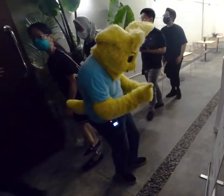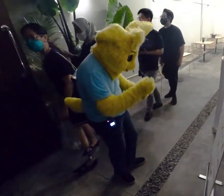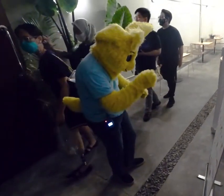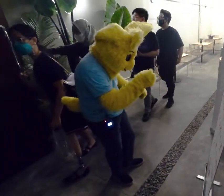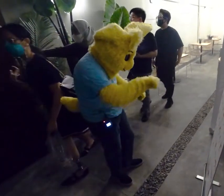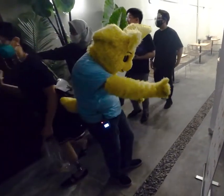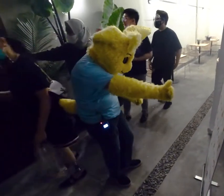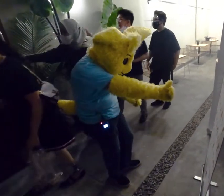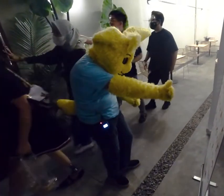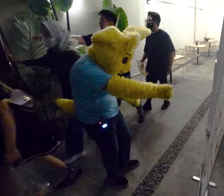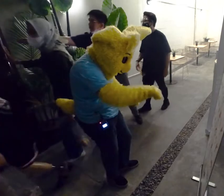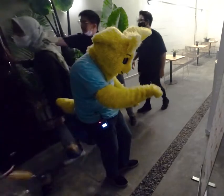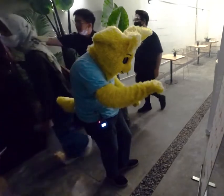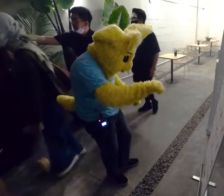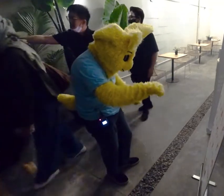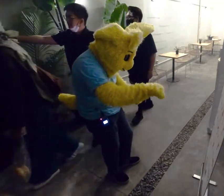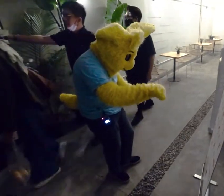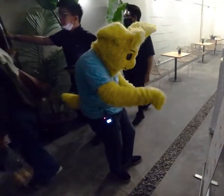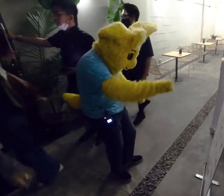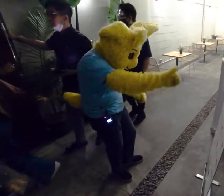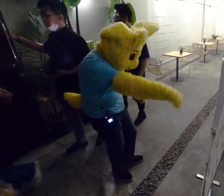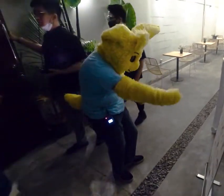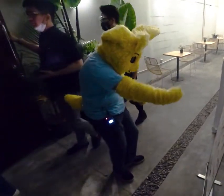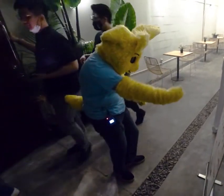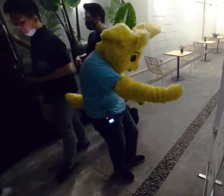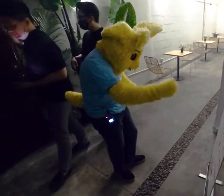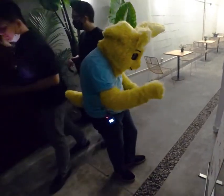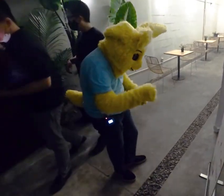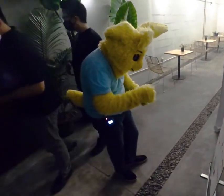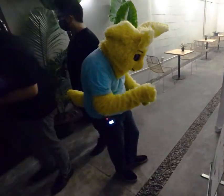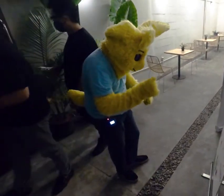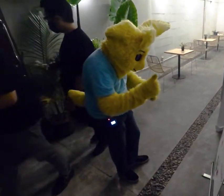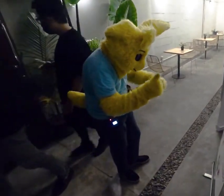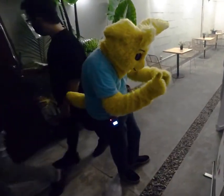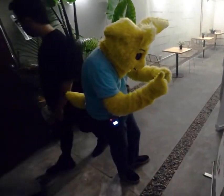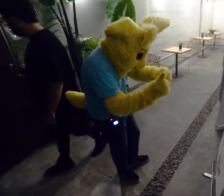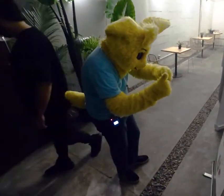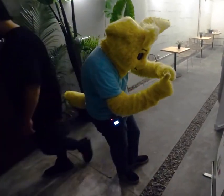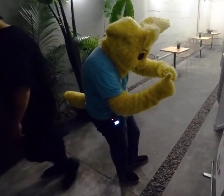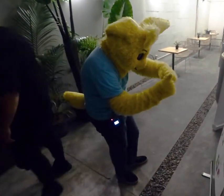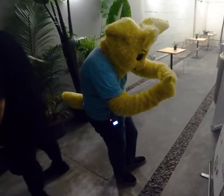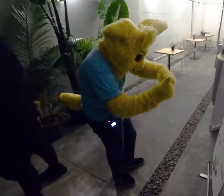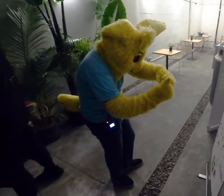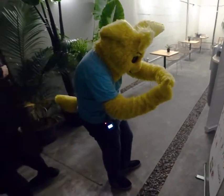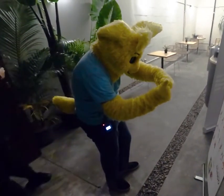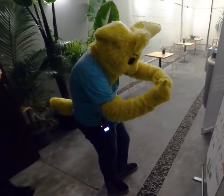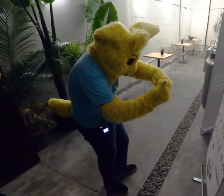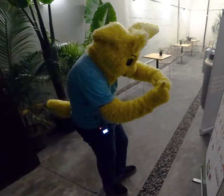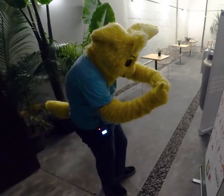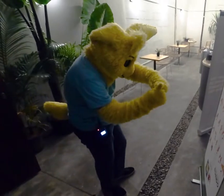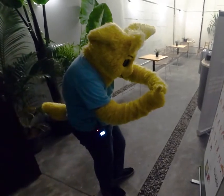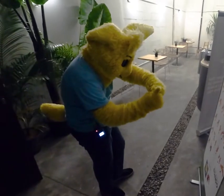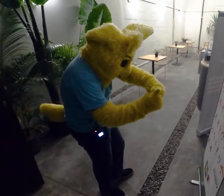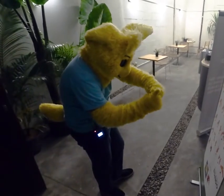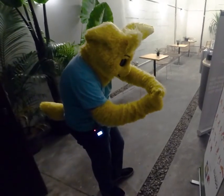I, J, K, almost not visible,